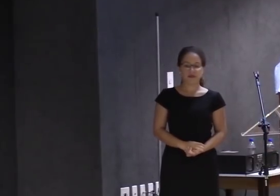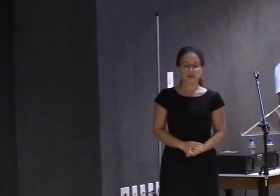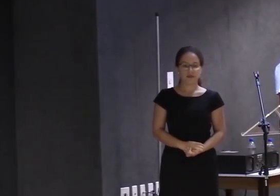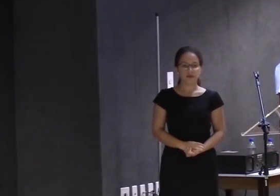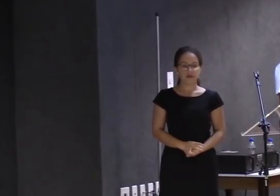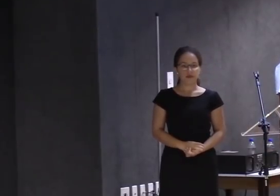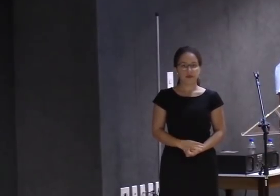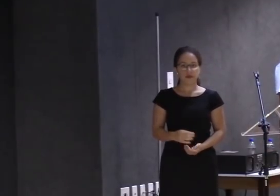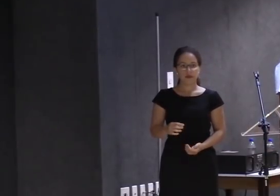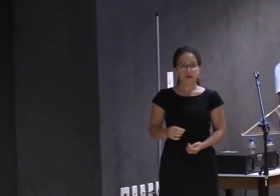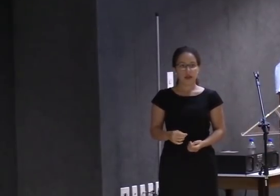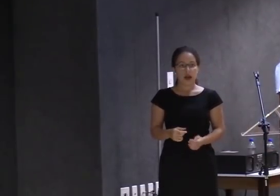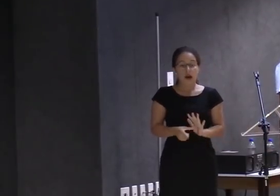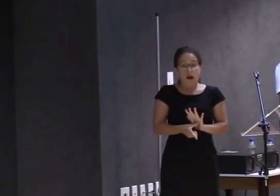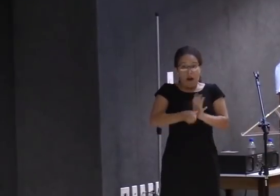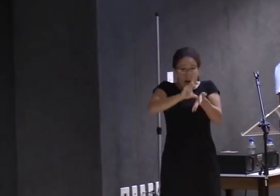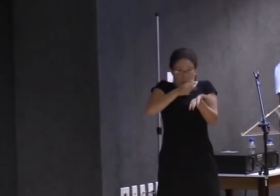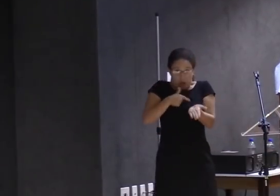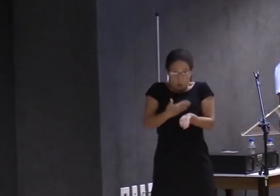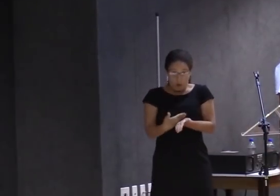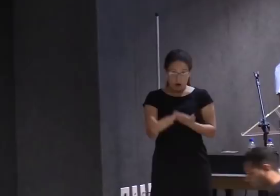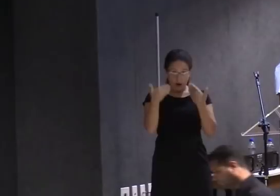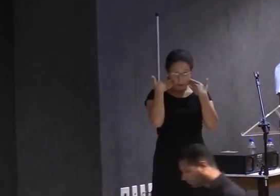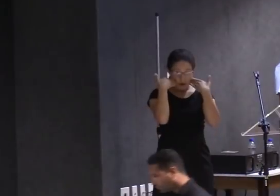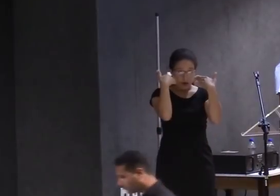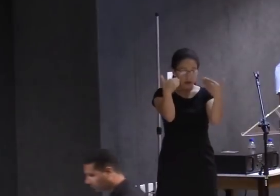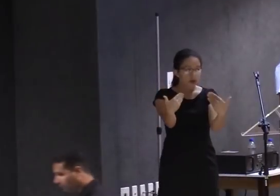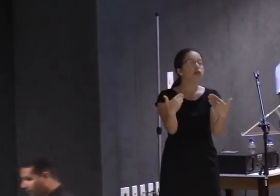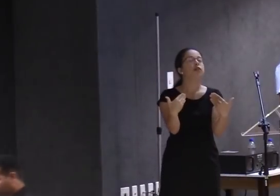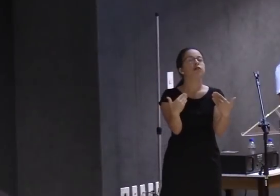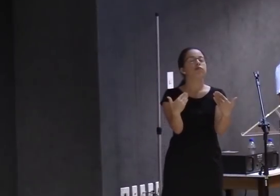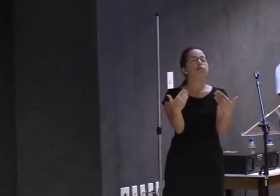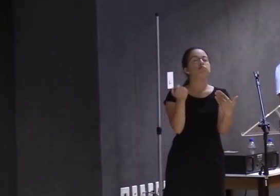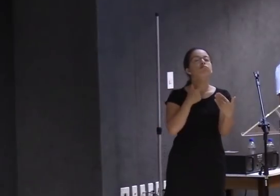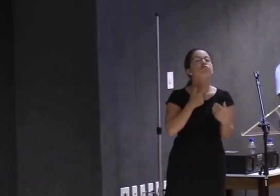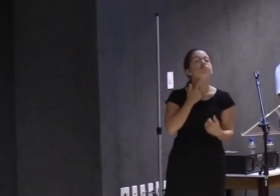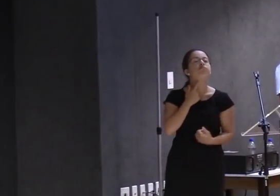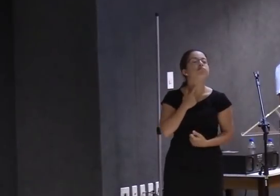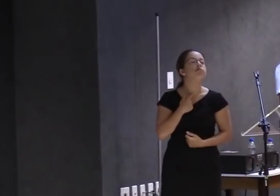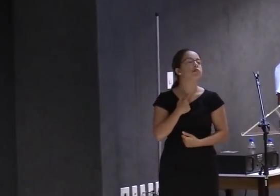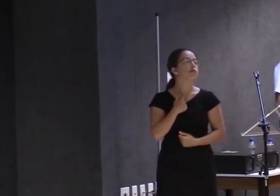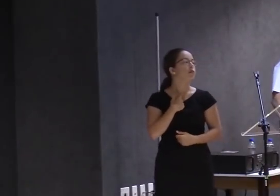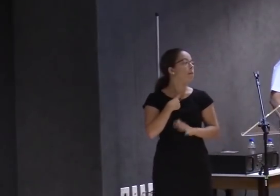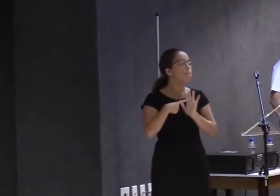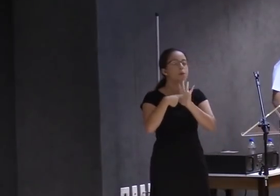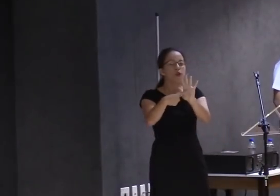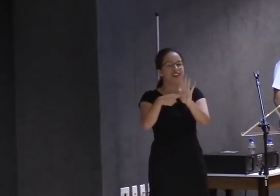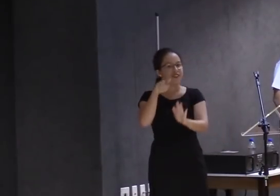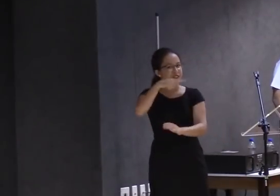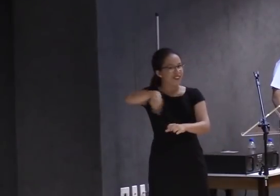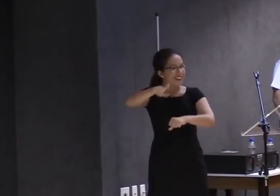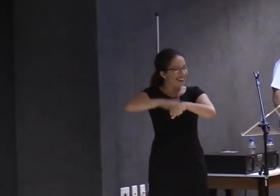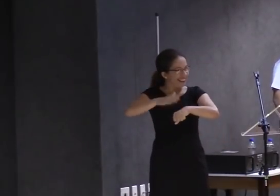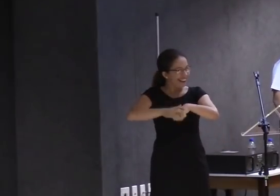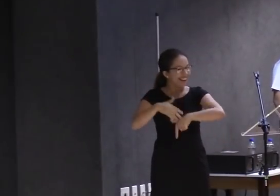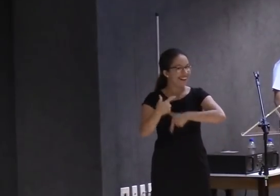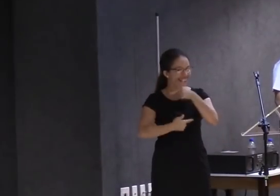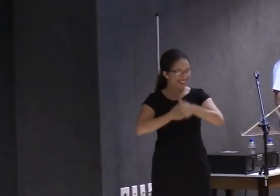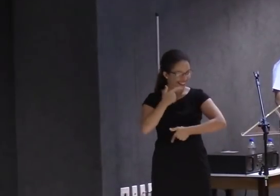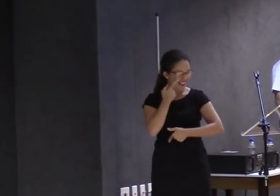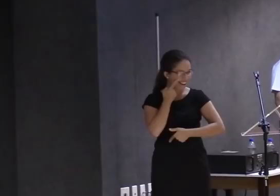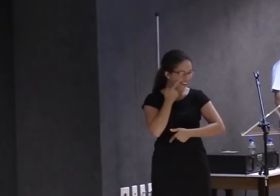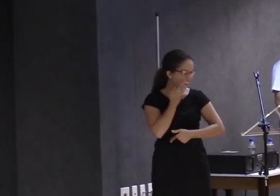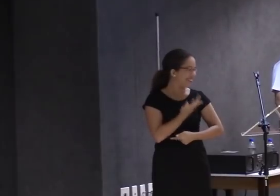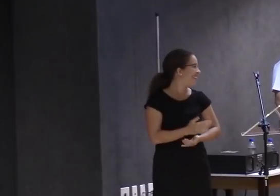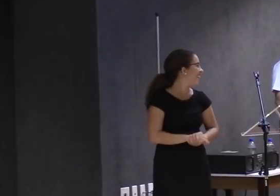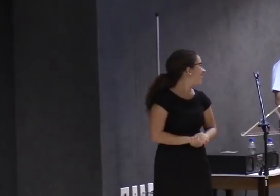Before I introduce myself and my university shortly, I have a little activity for you. Antes de eu